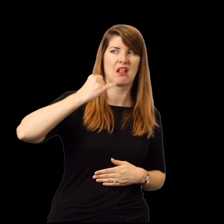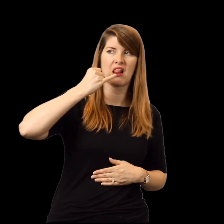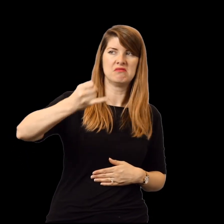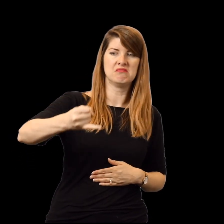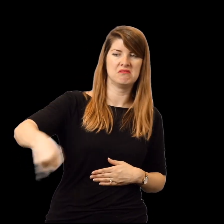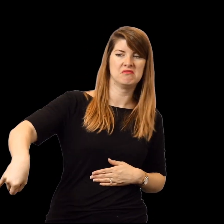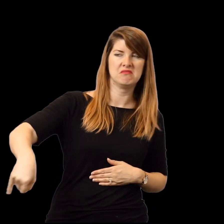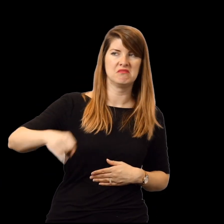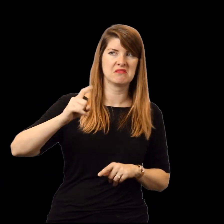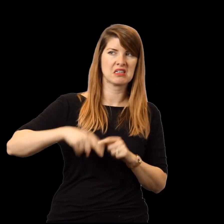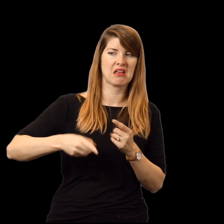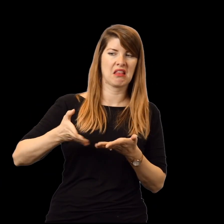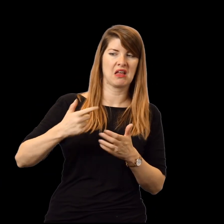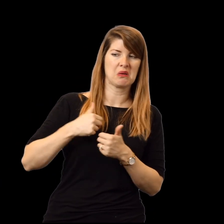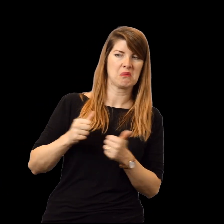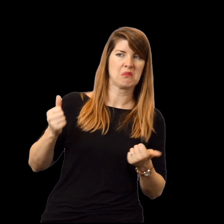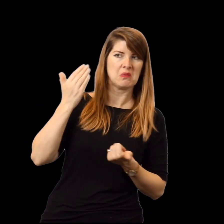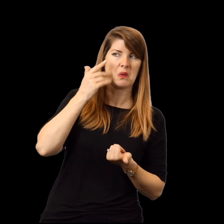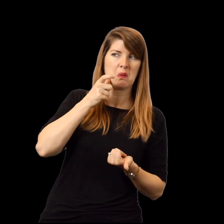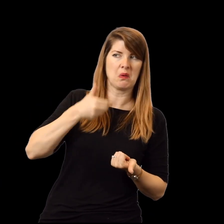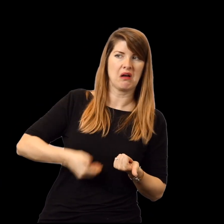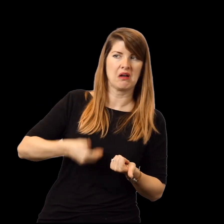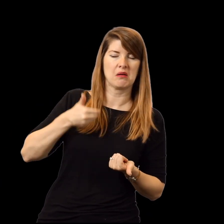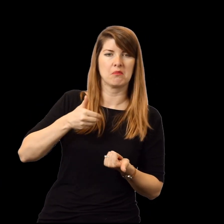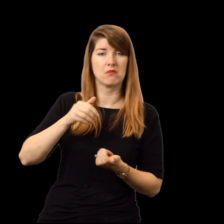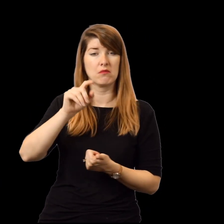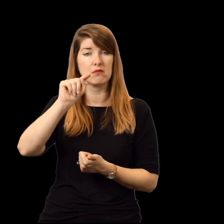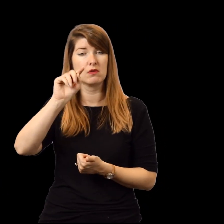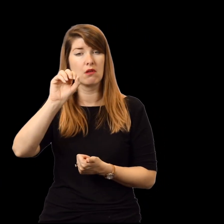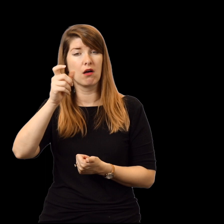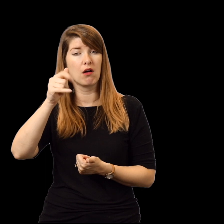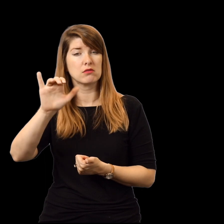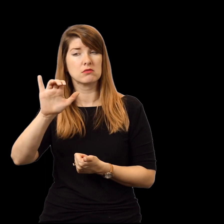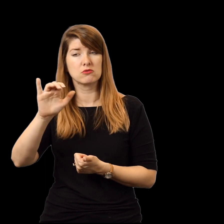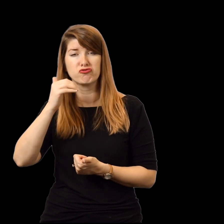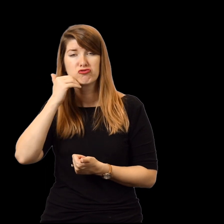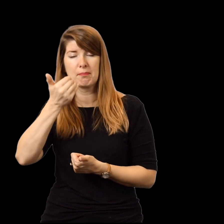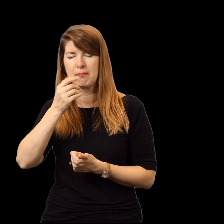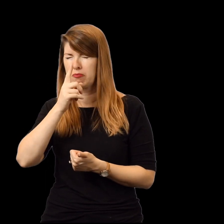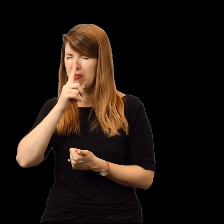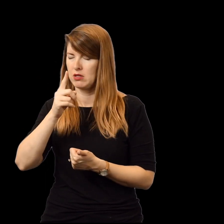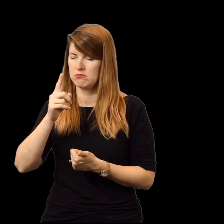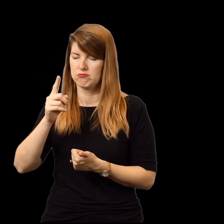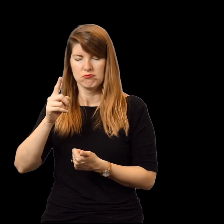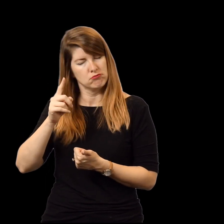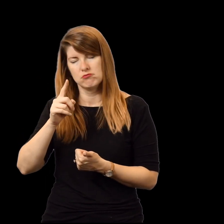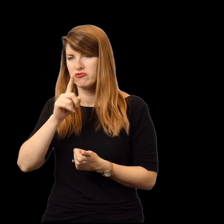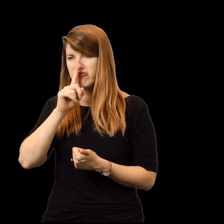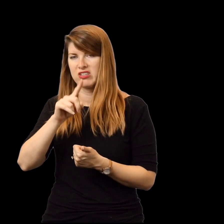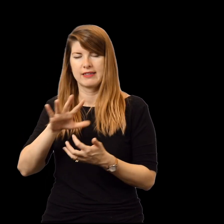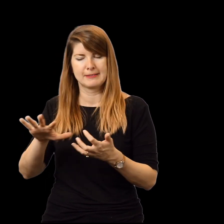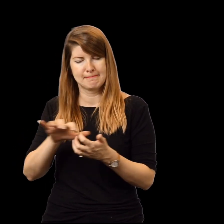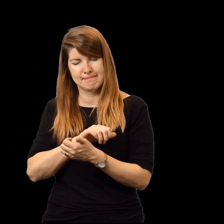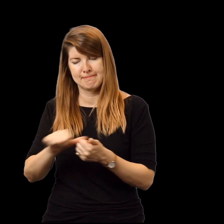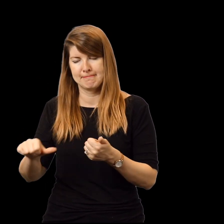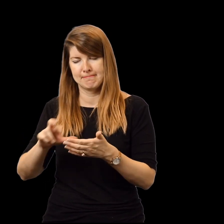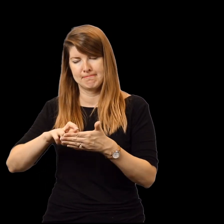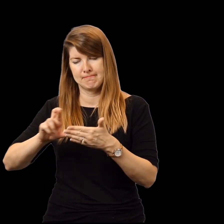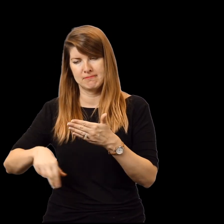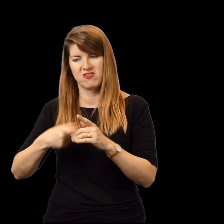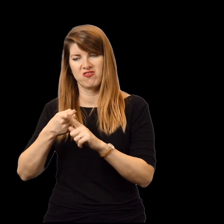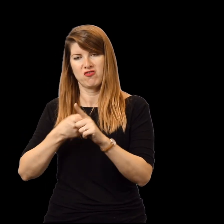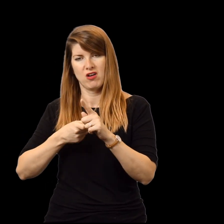keep people at bay. I can't let you know who I am. Toxic shame is one of the really destructive outcomes